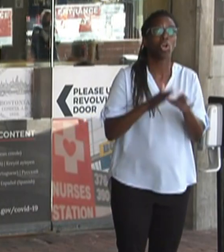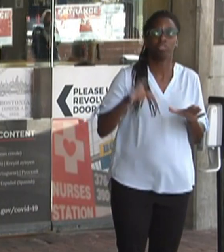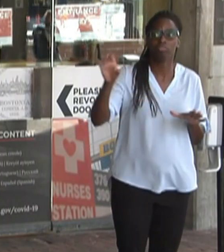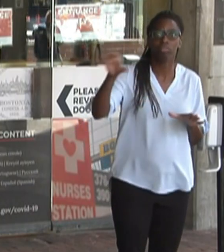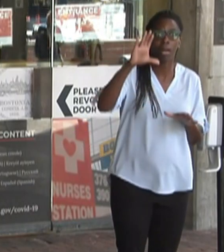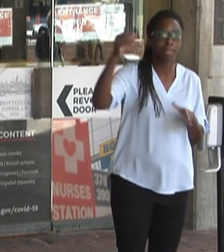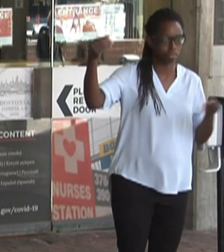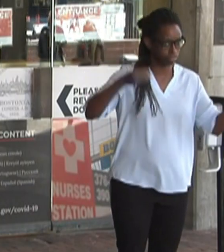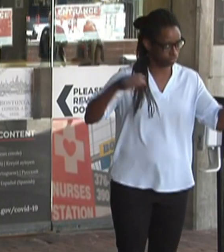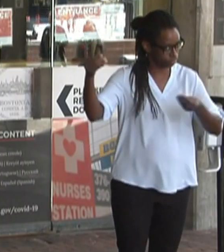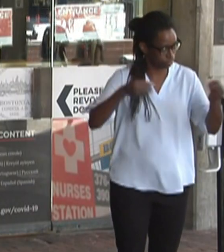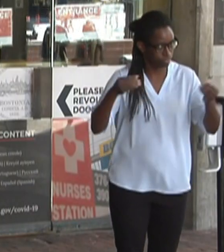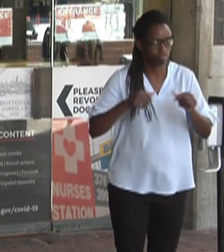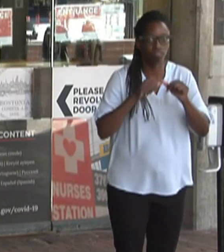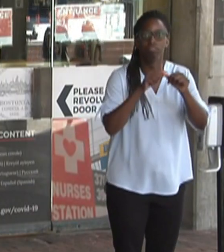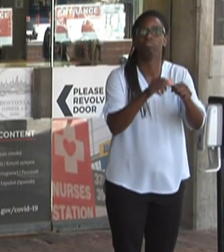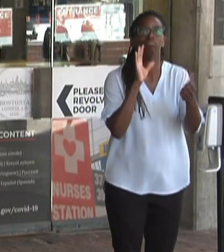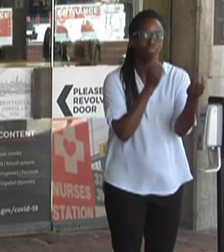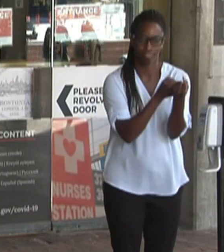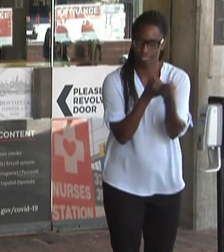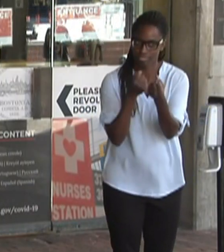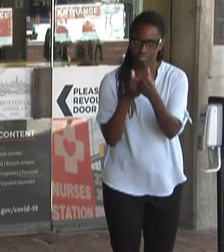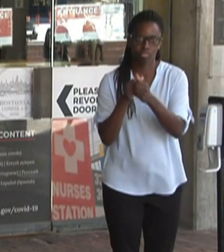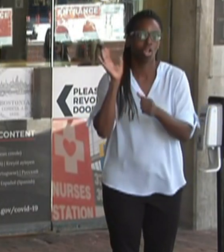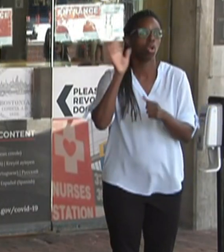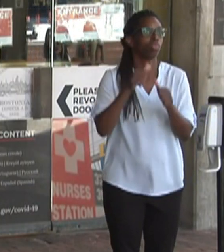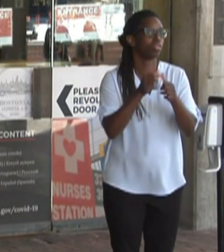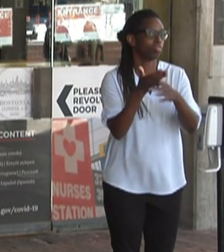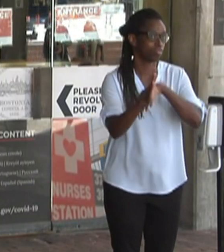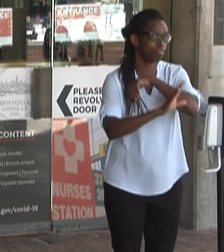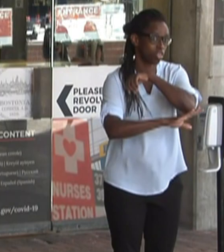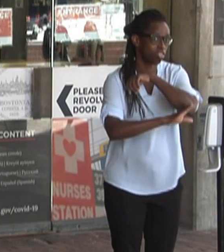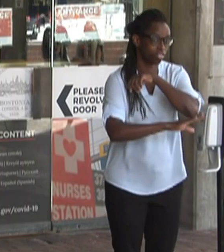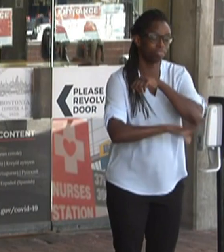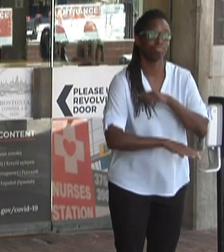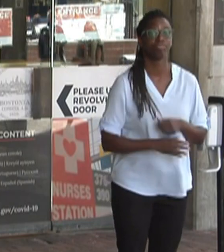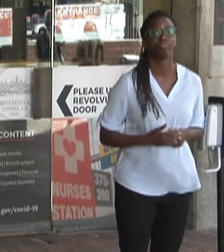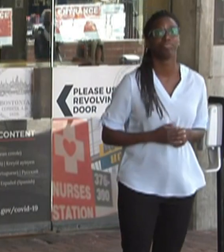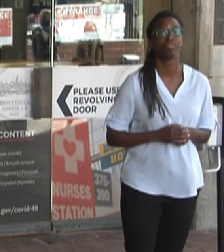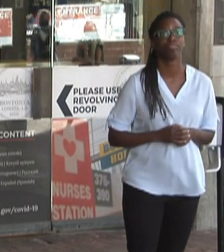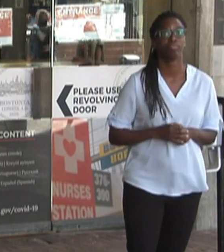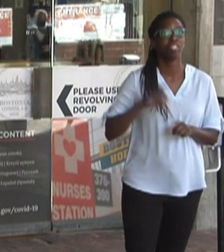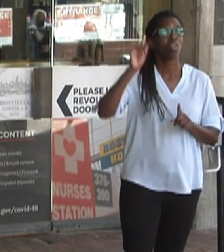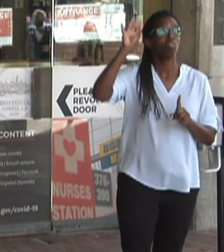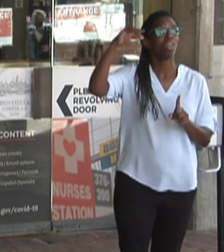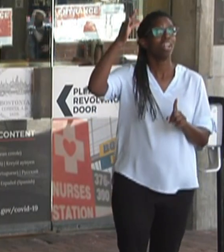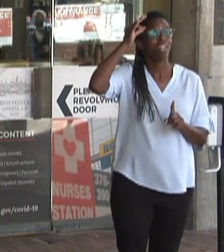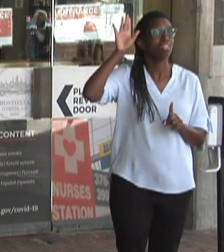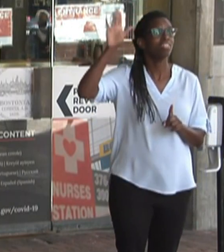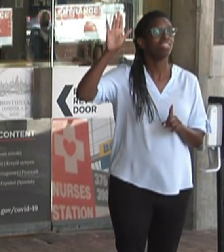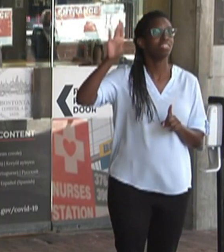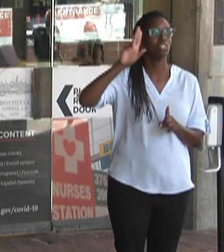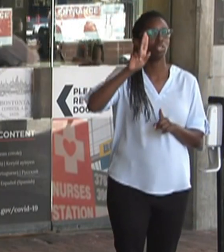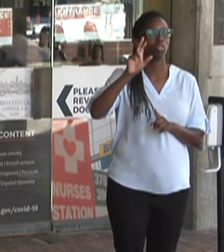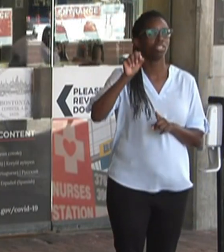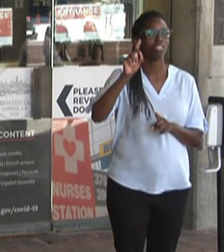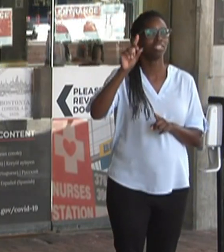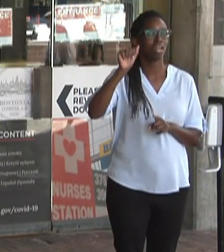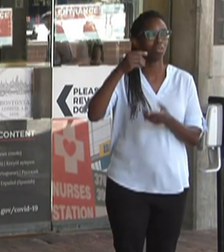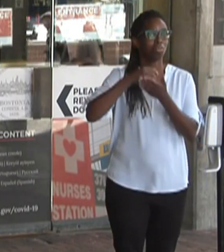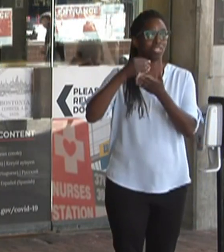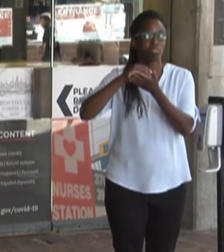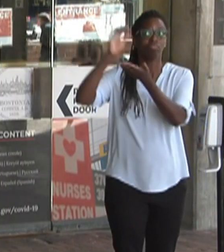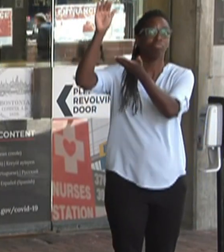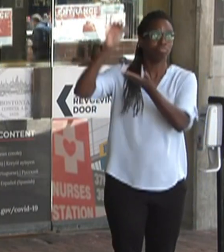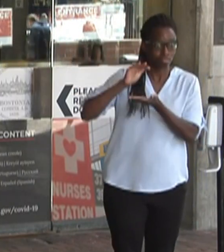winter. The USDA did extend the meal site waiver to September 18th so we can keep feeding young people safely, and we're asking